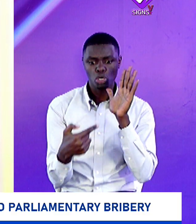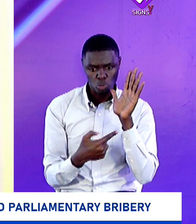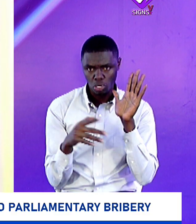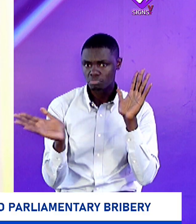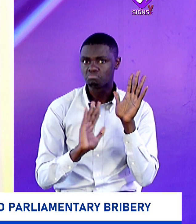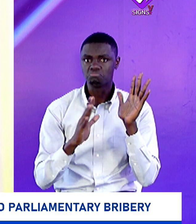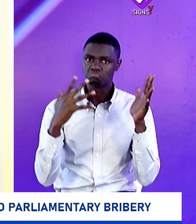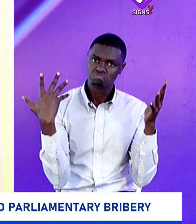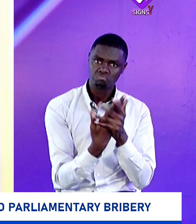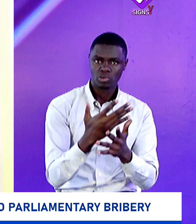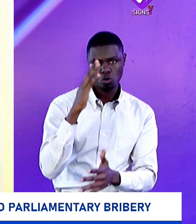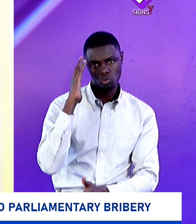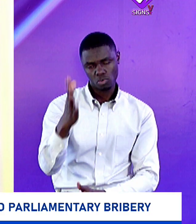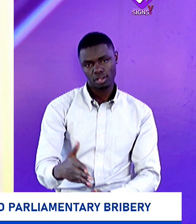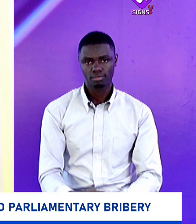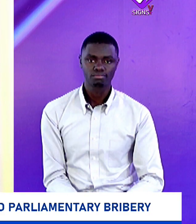them.